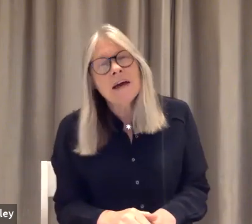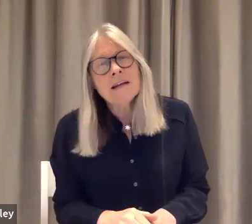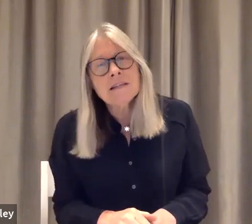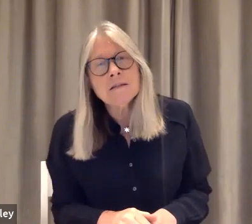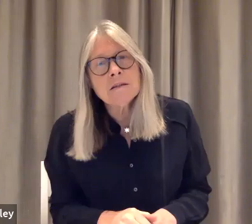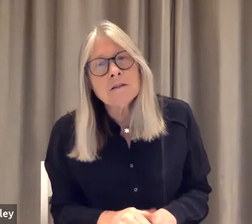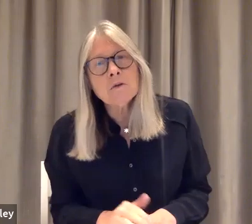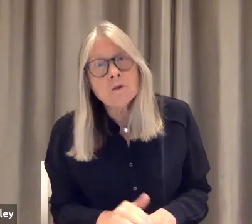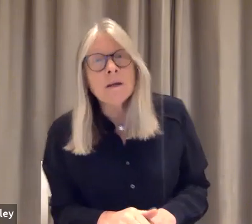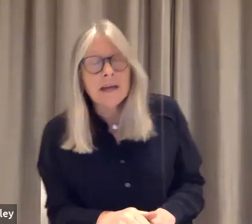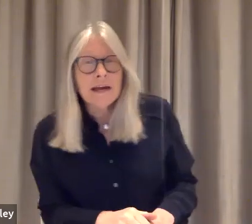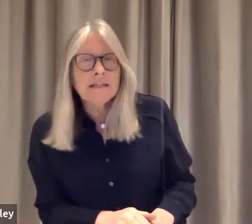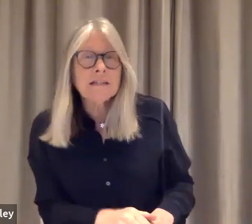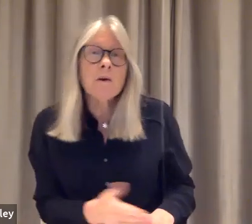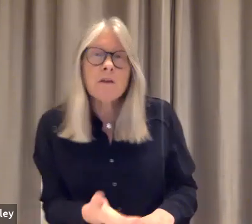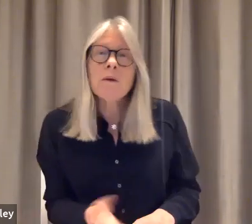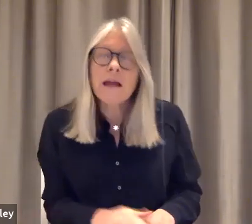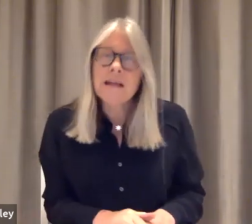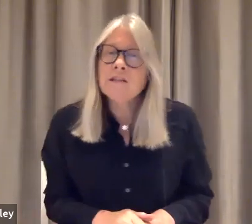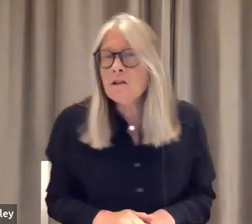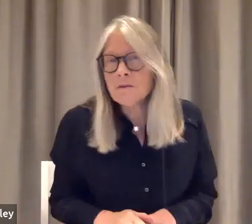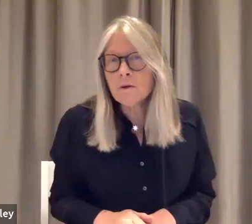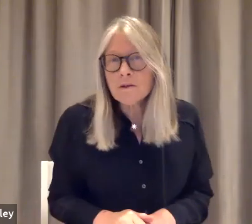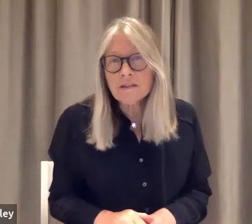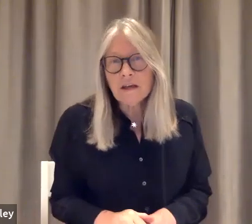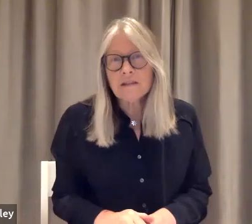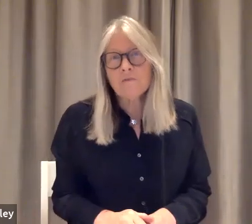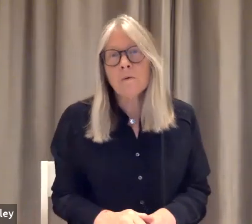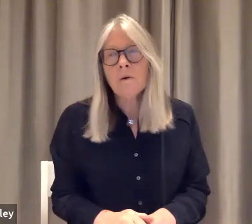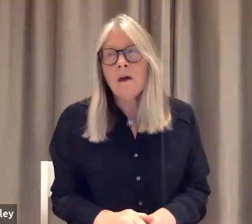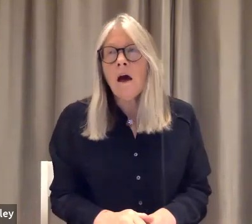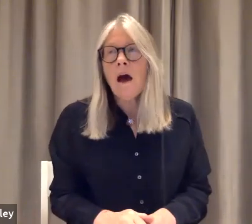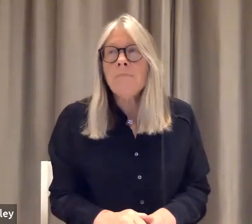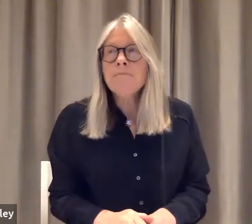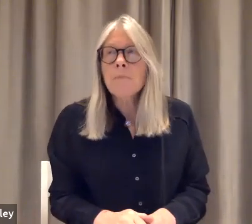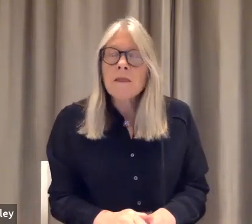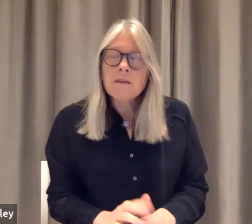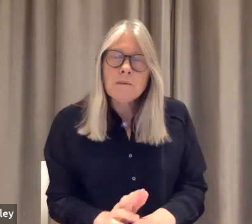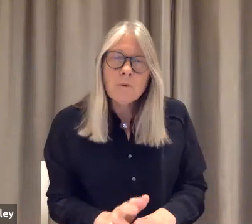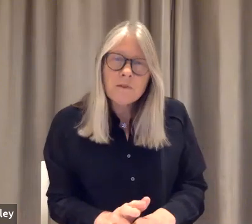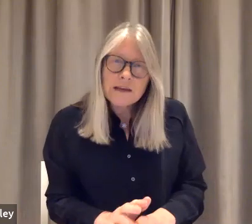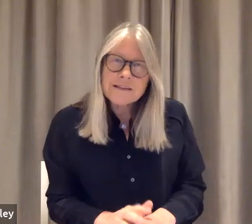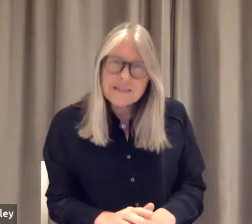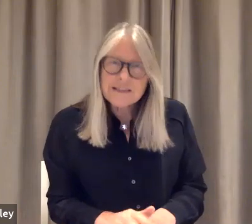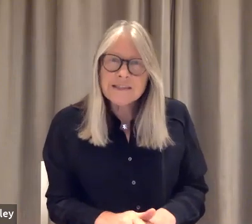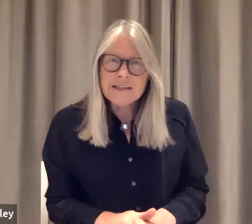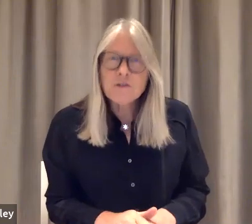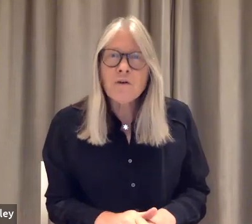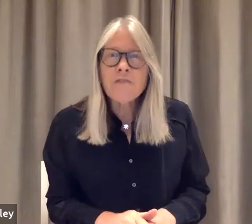hand is your dominant hand is the one that you're likely to use most of the signs for. The important thing is consistency. So try and